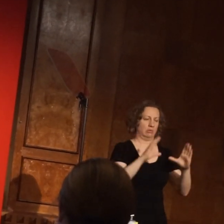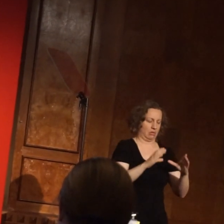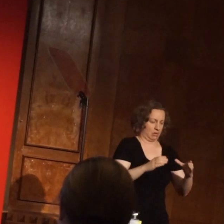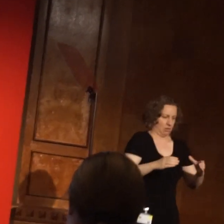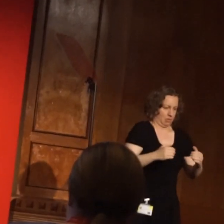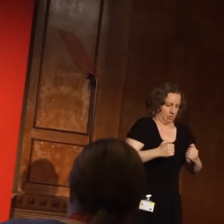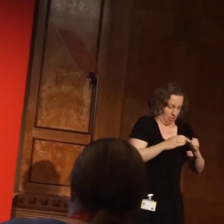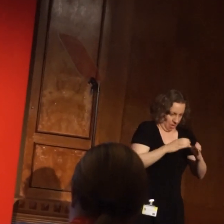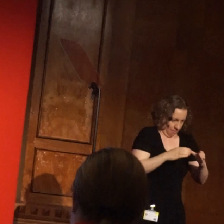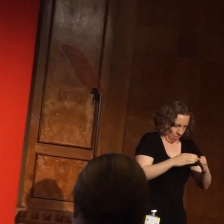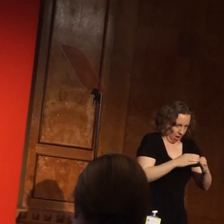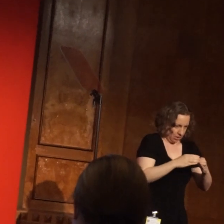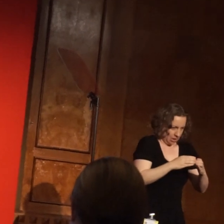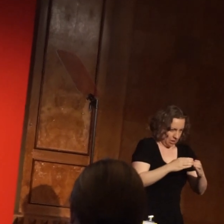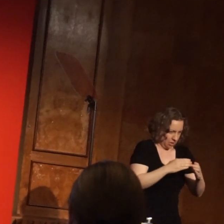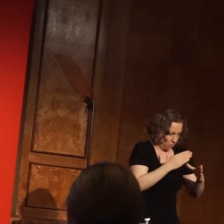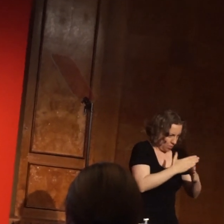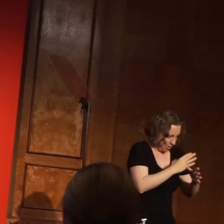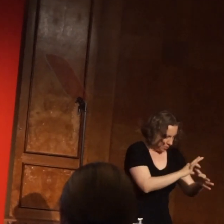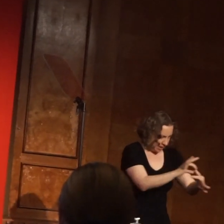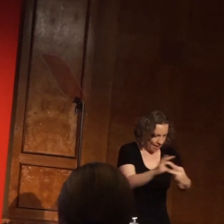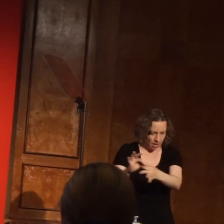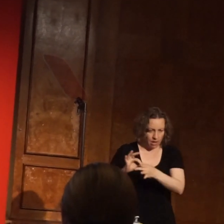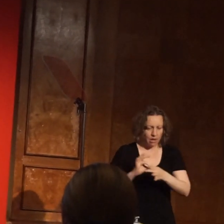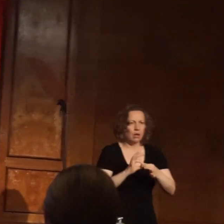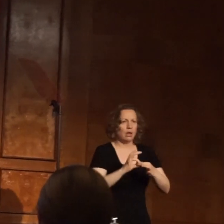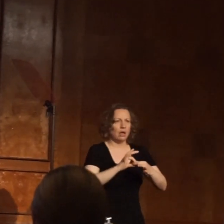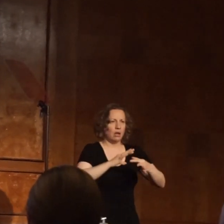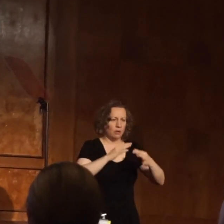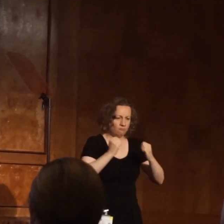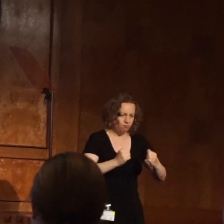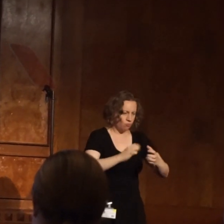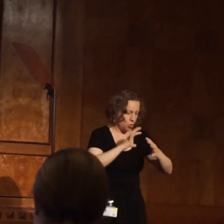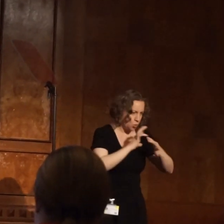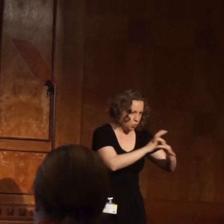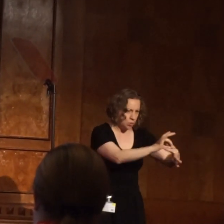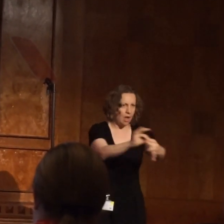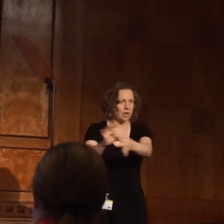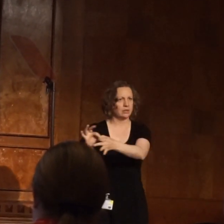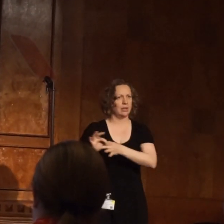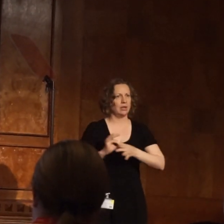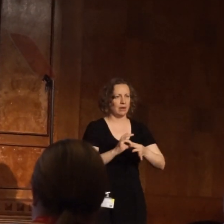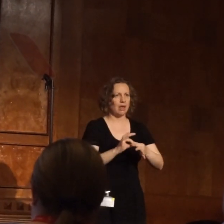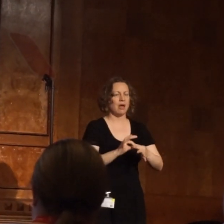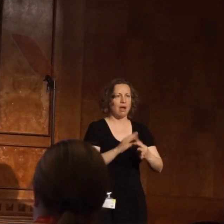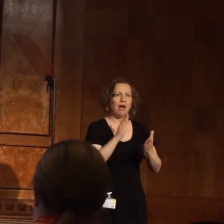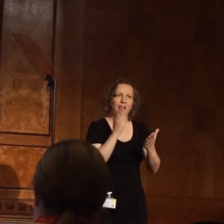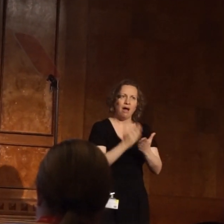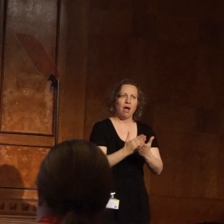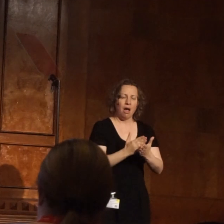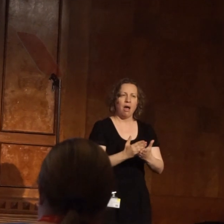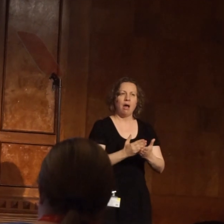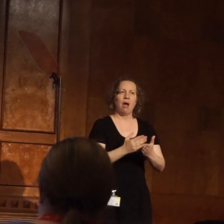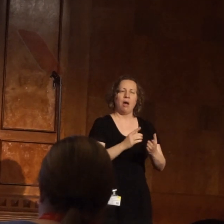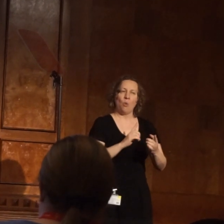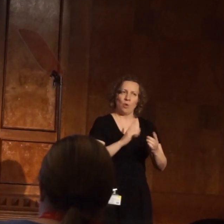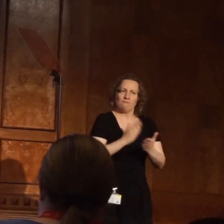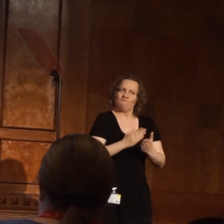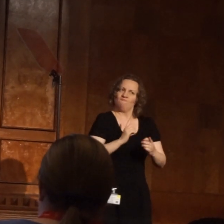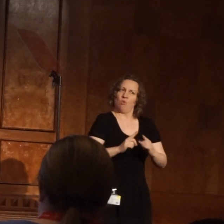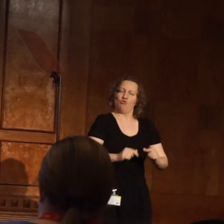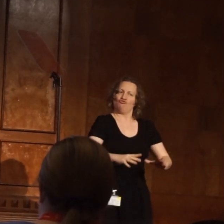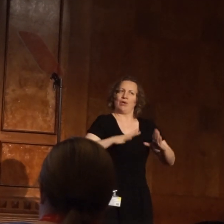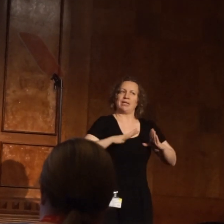together, united. We've never been more ready to form a government and make that vision a